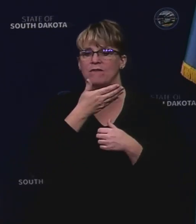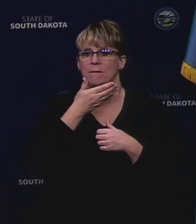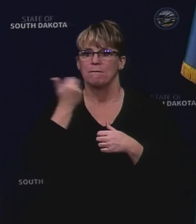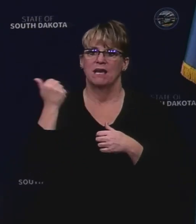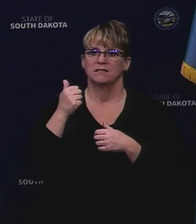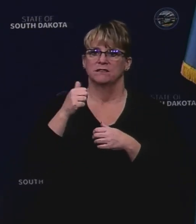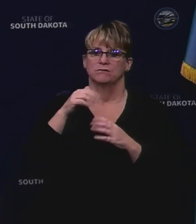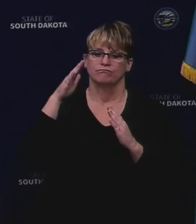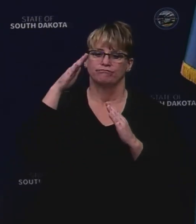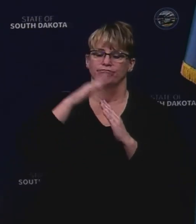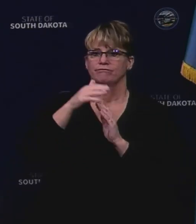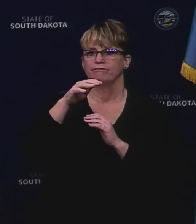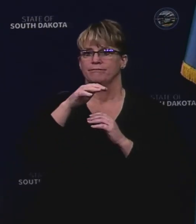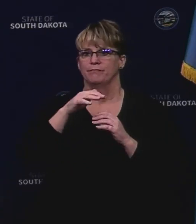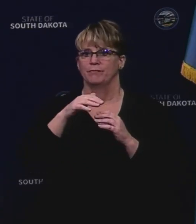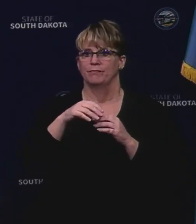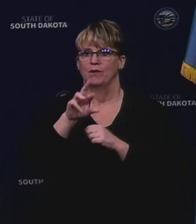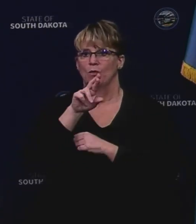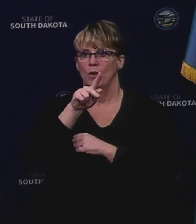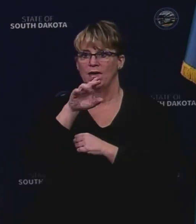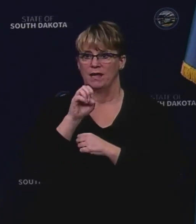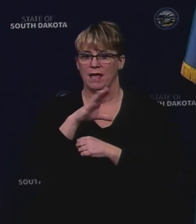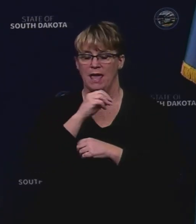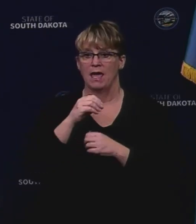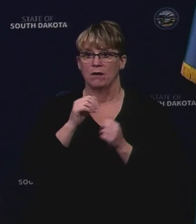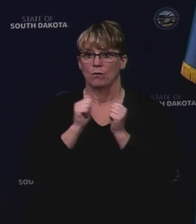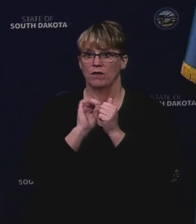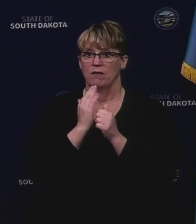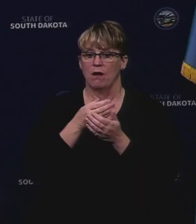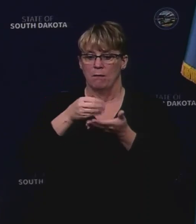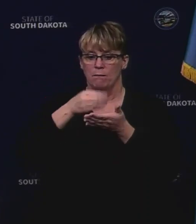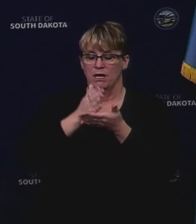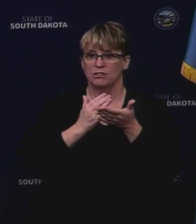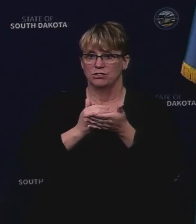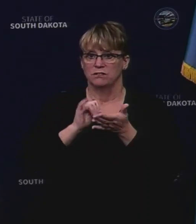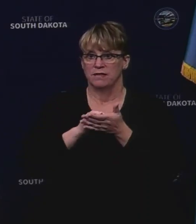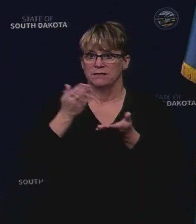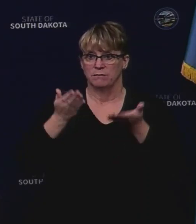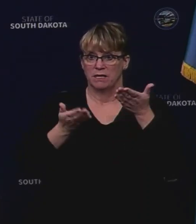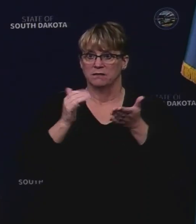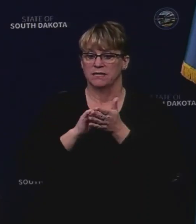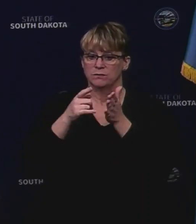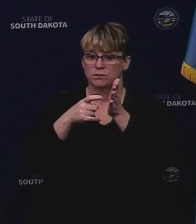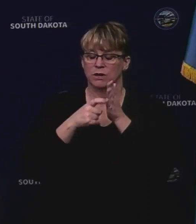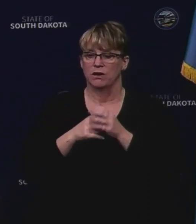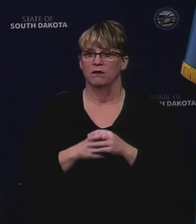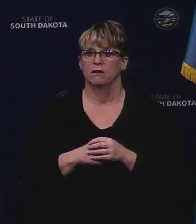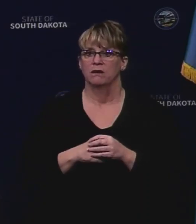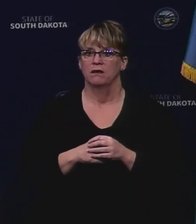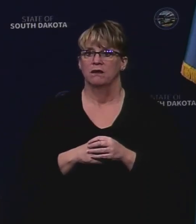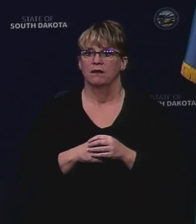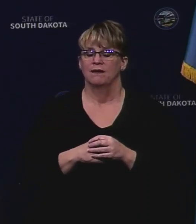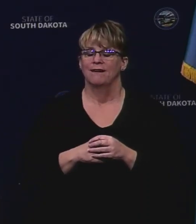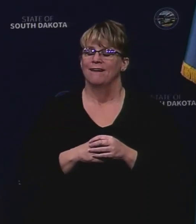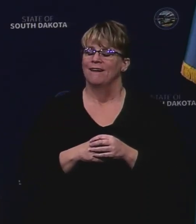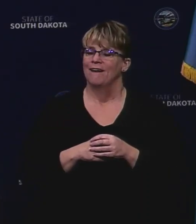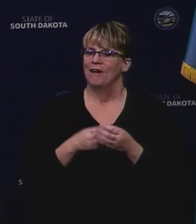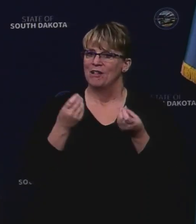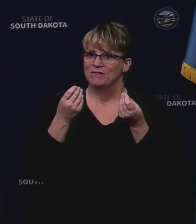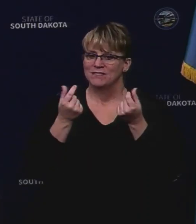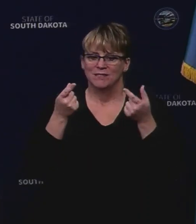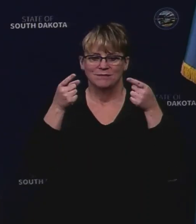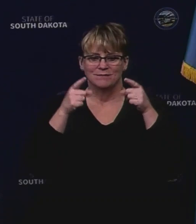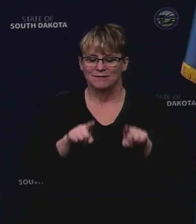rating and a balanced budget, which is required by our state constitution each and every year. Along came this virus, and we